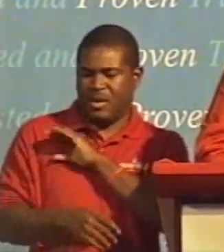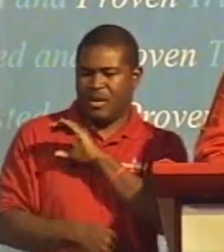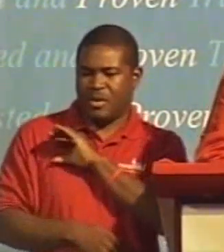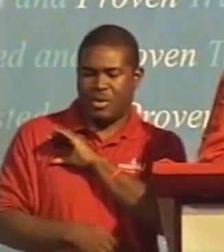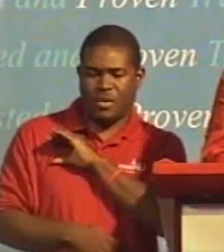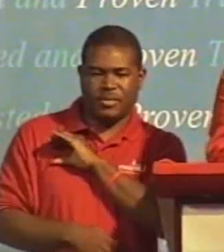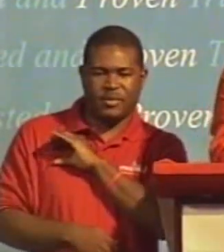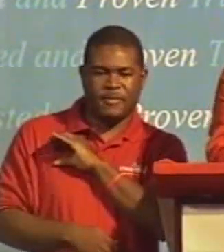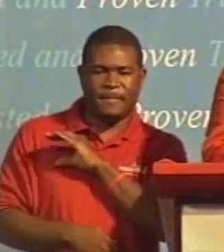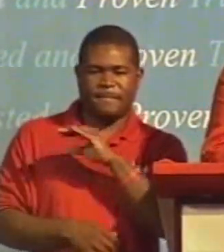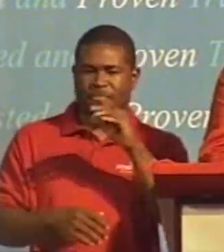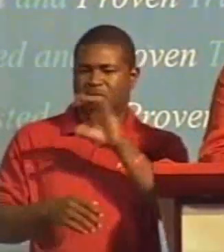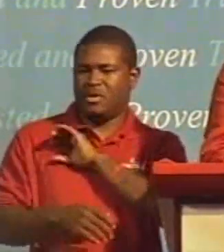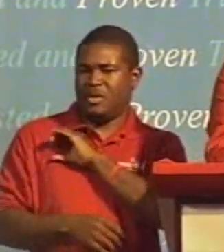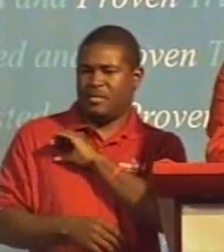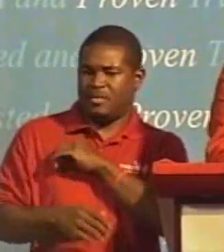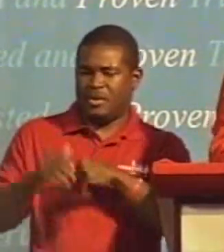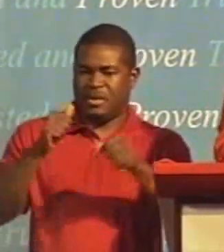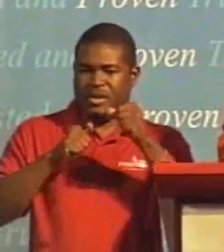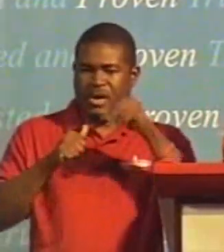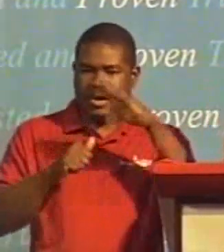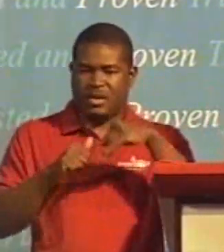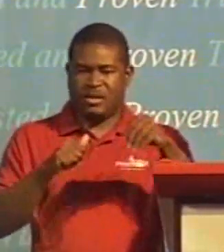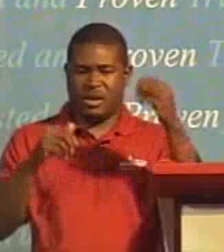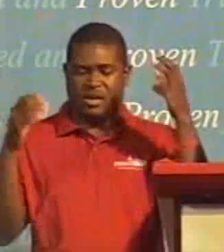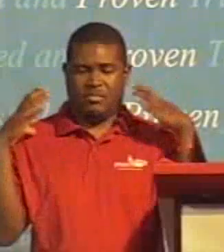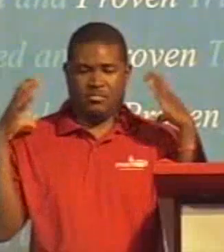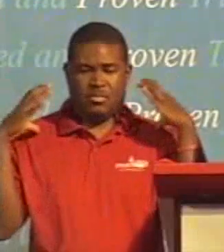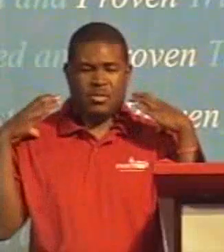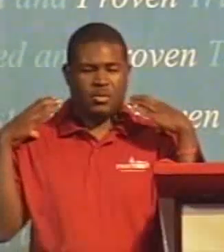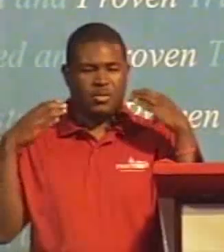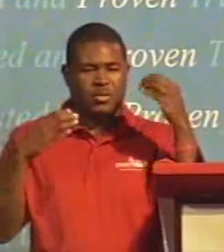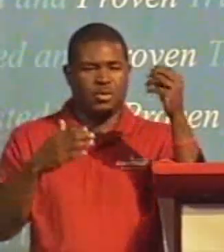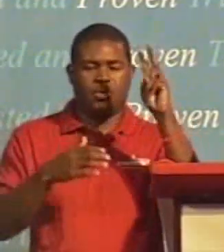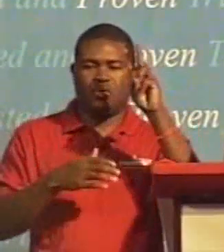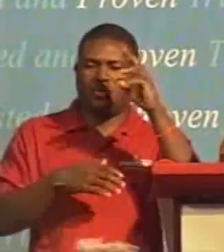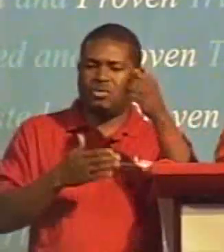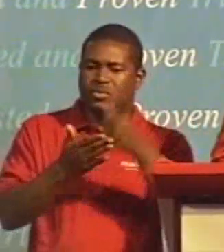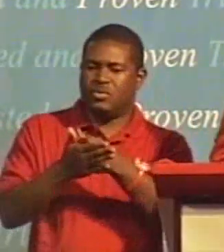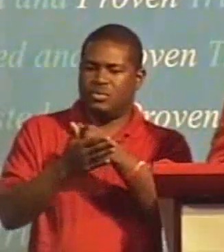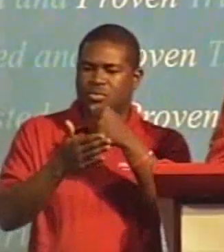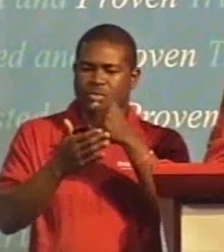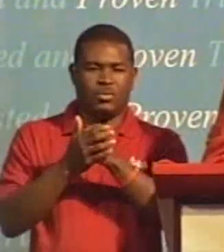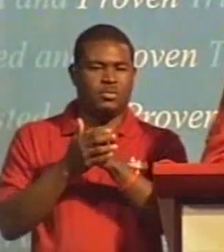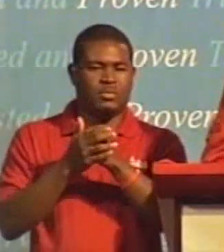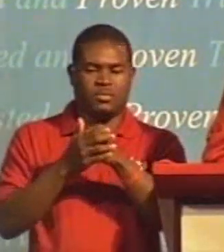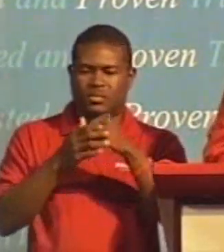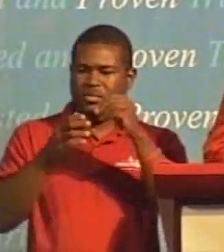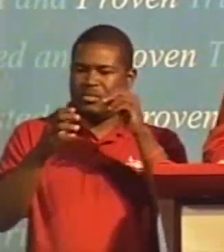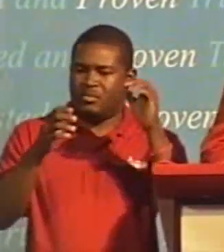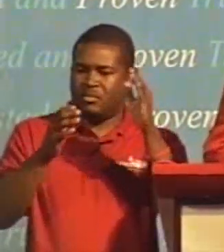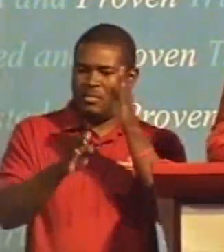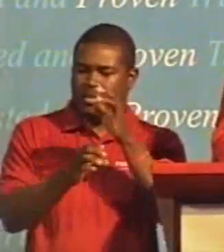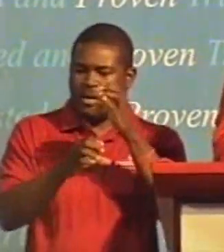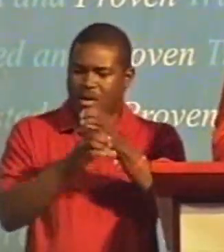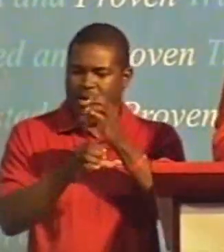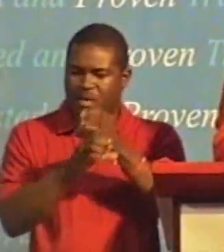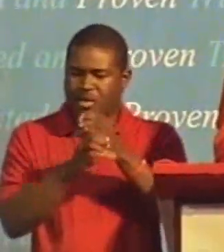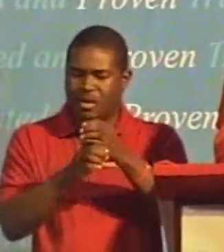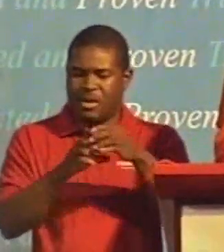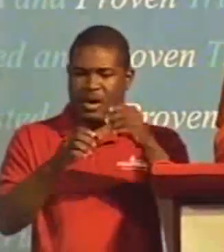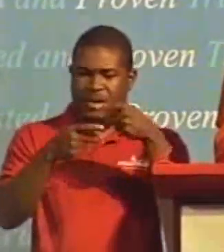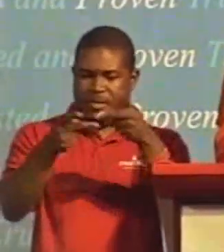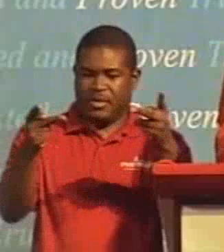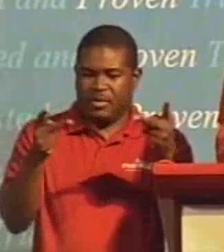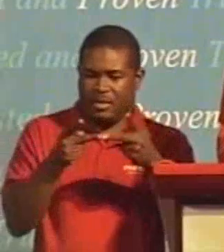police act, appointing a new high command, acquiring two new mobile police centers, additional regular transportation,